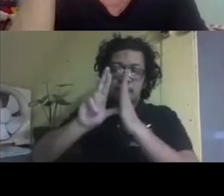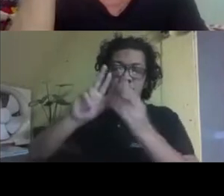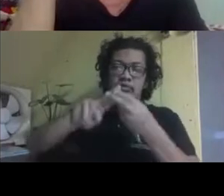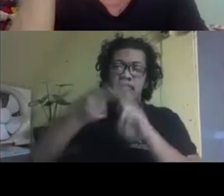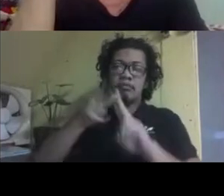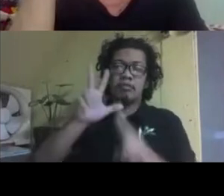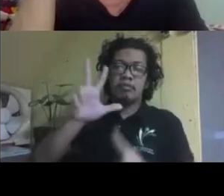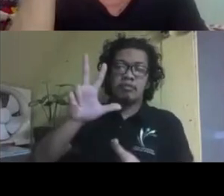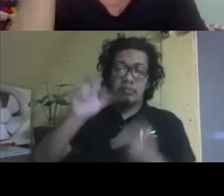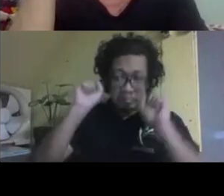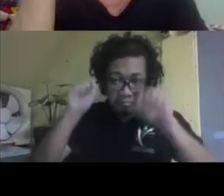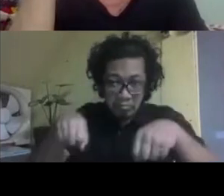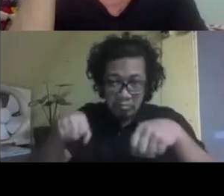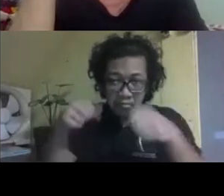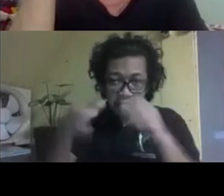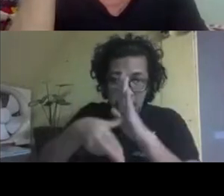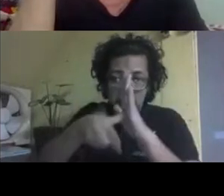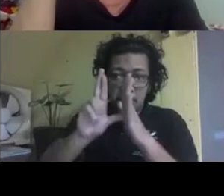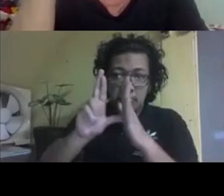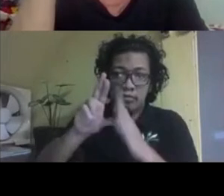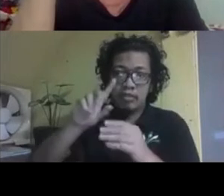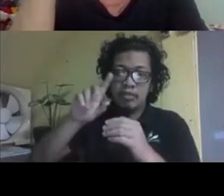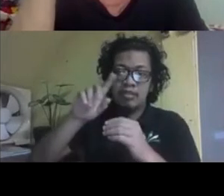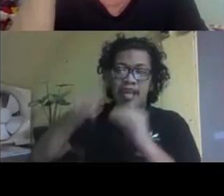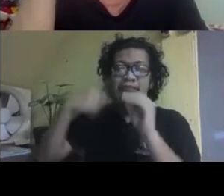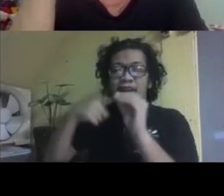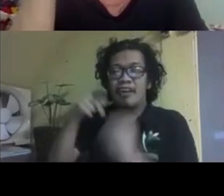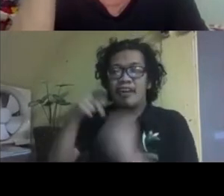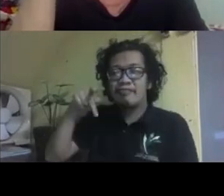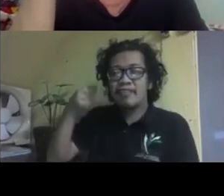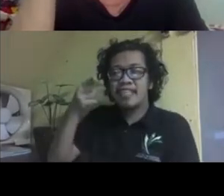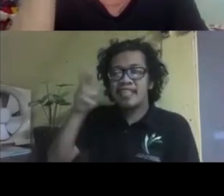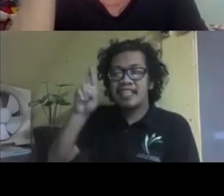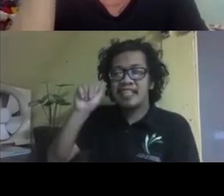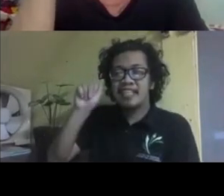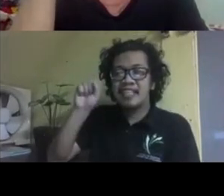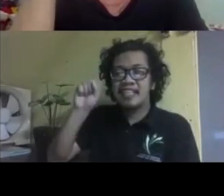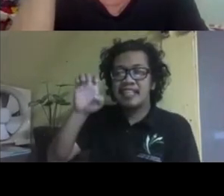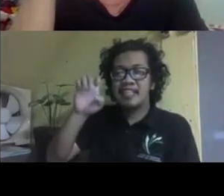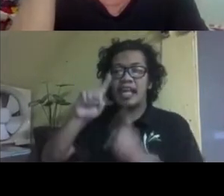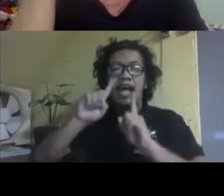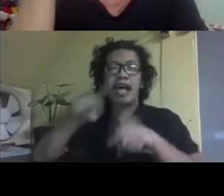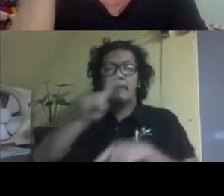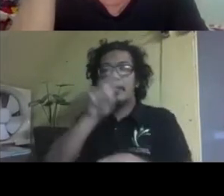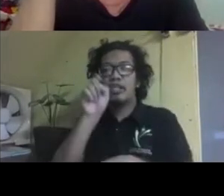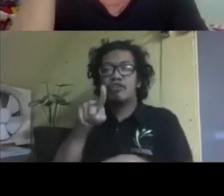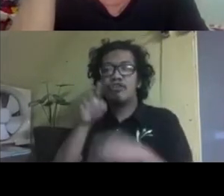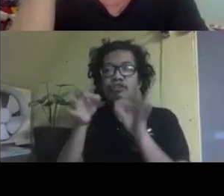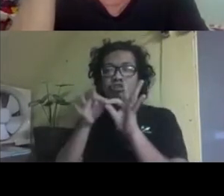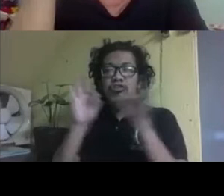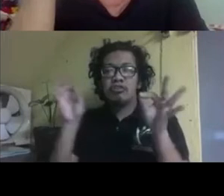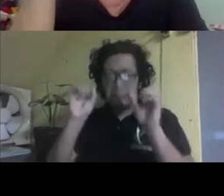Would you mind explaining number 3 one more time? I just want to sure